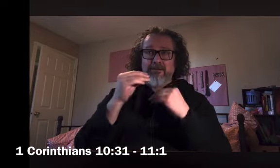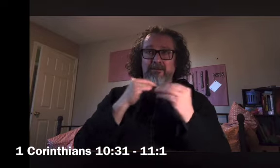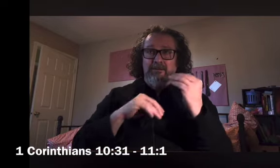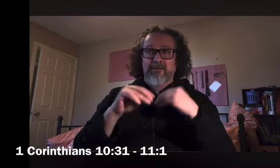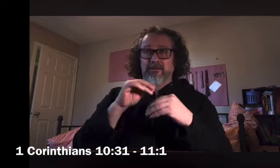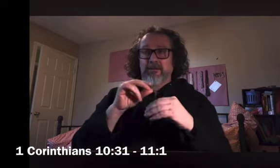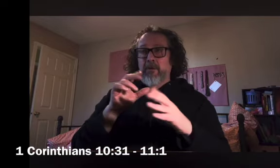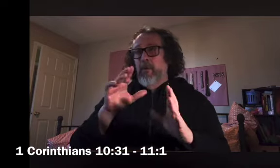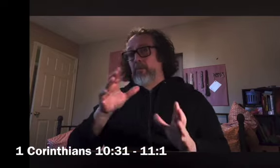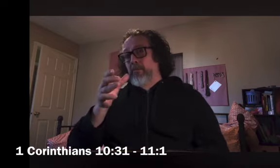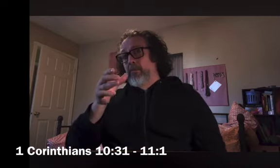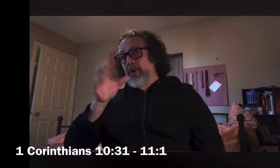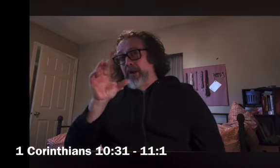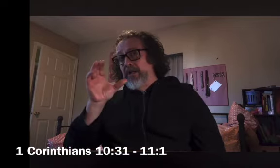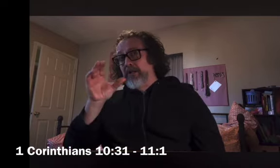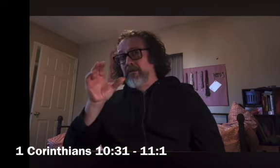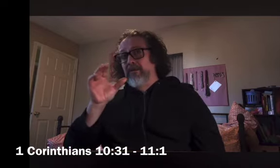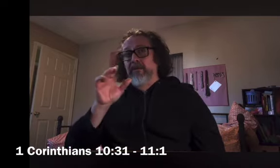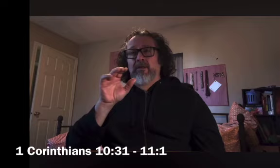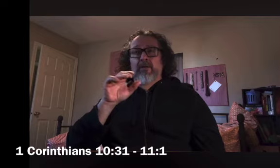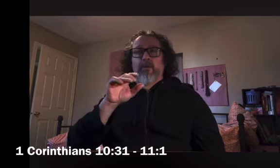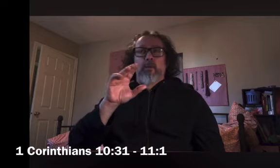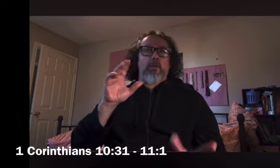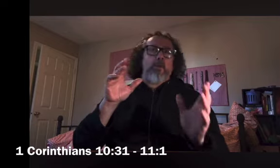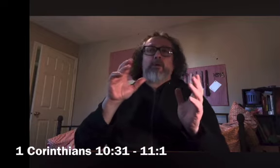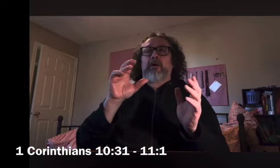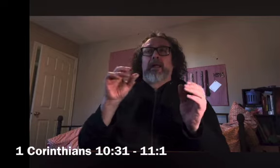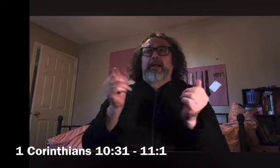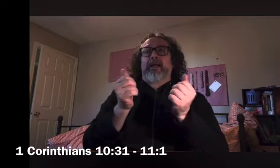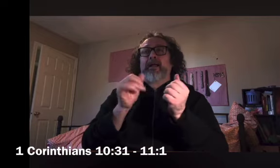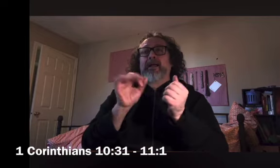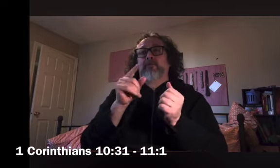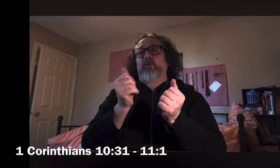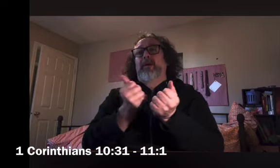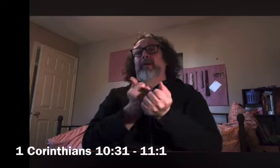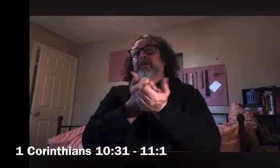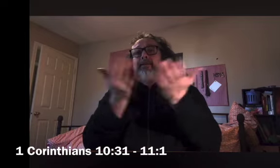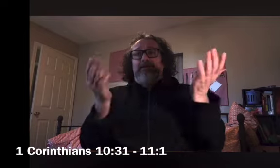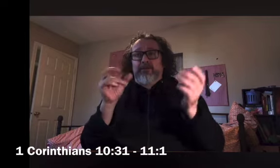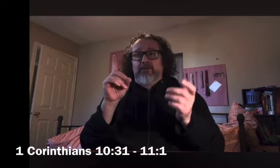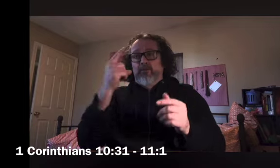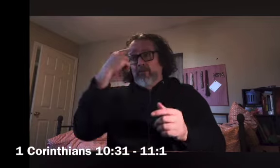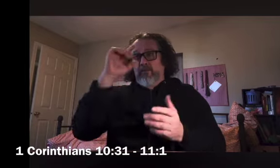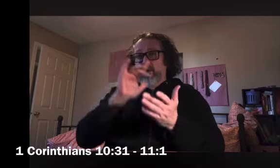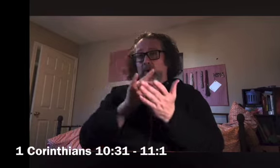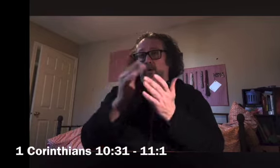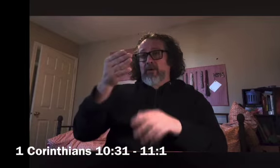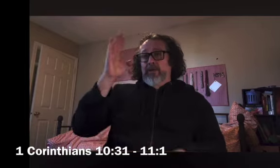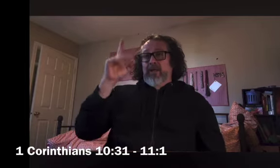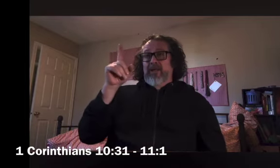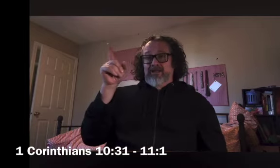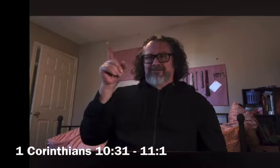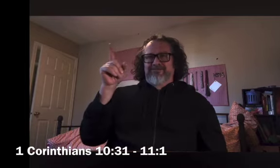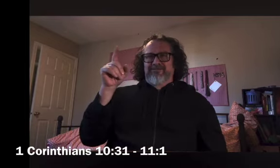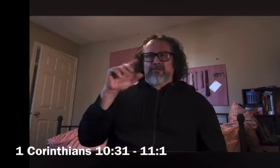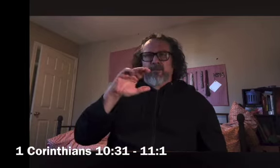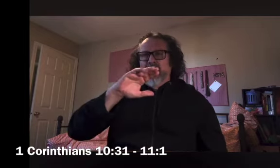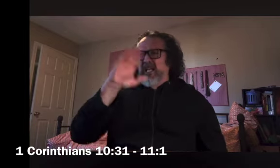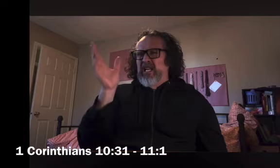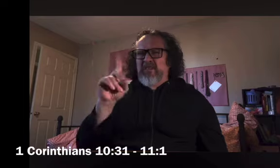Brothers and sisters, whenever you eat or drink or whatever you do, do everything for the